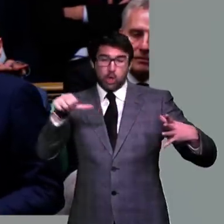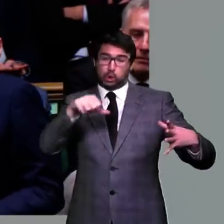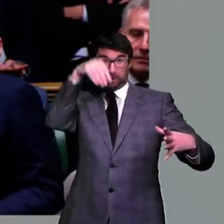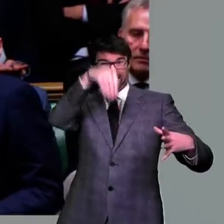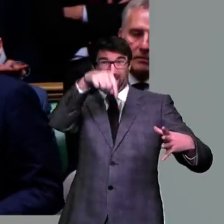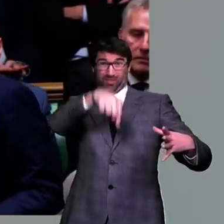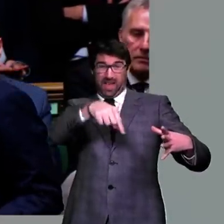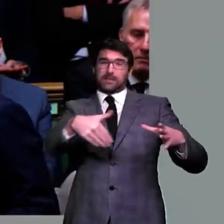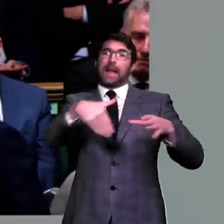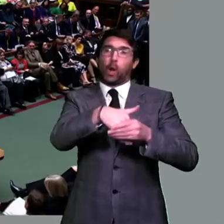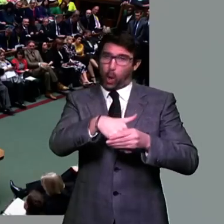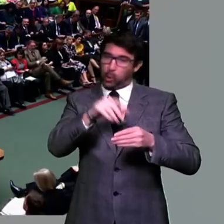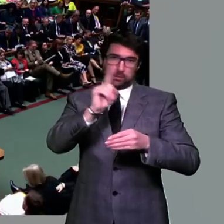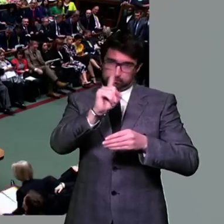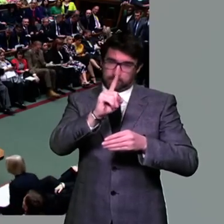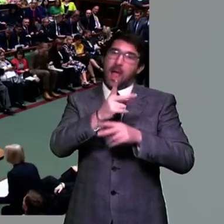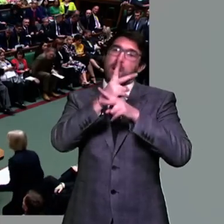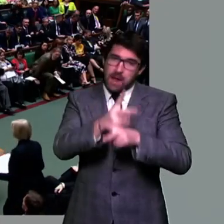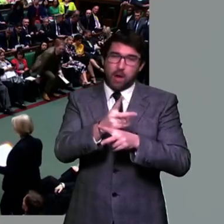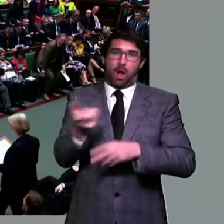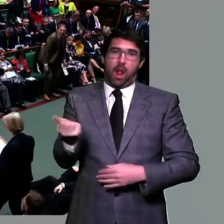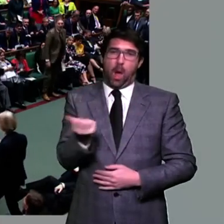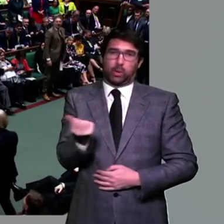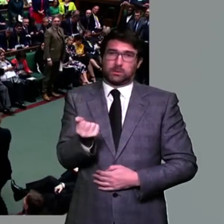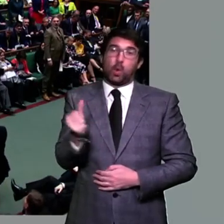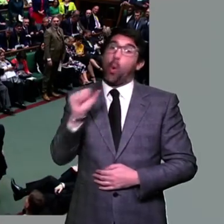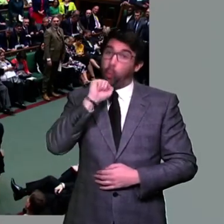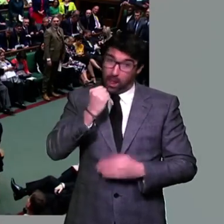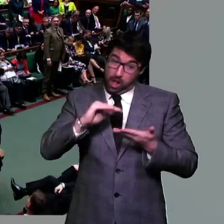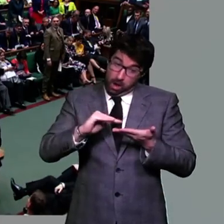of 10.1%? Prime Minister.